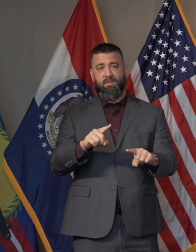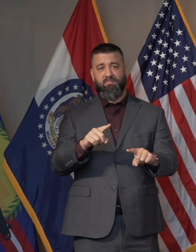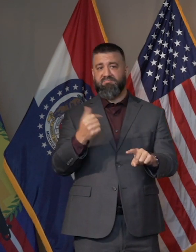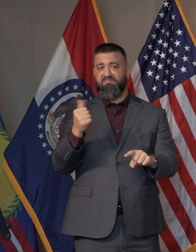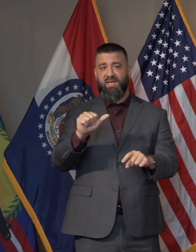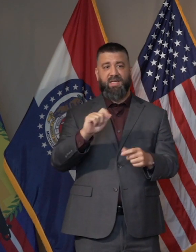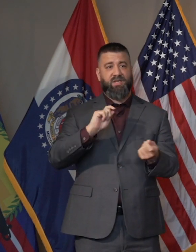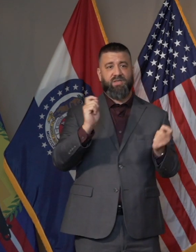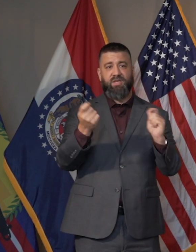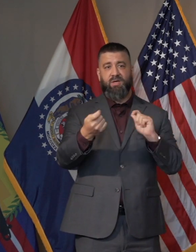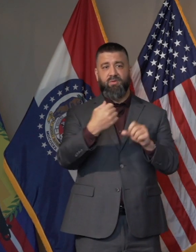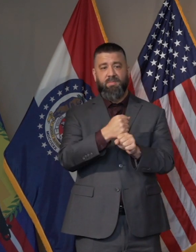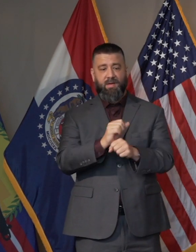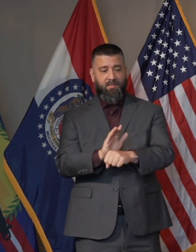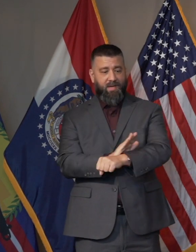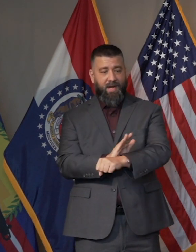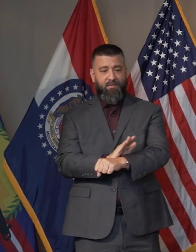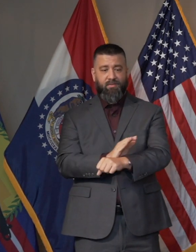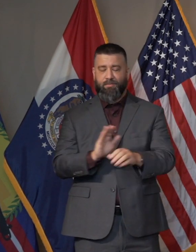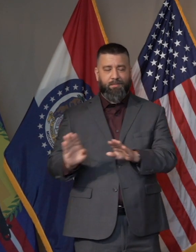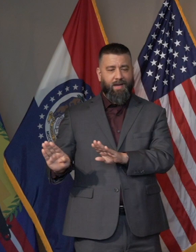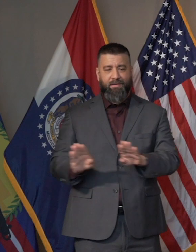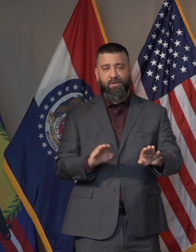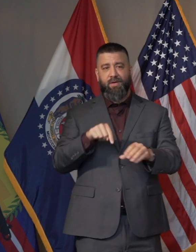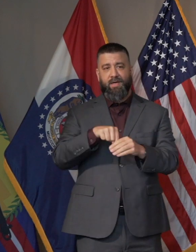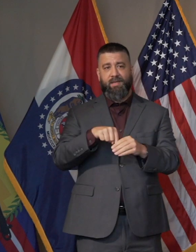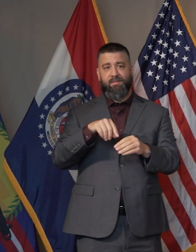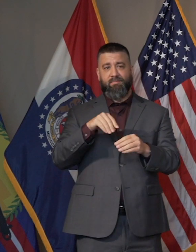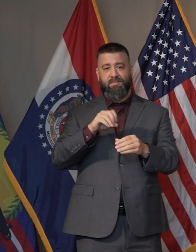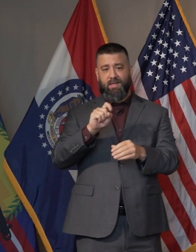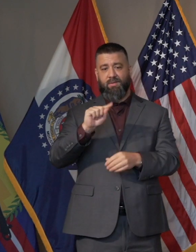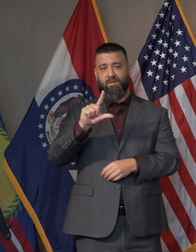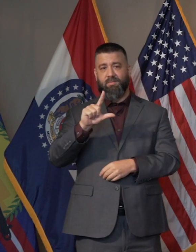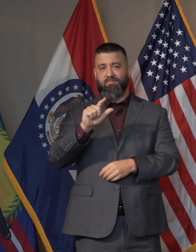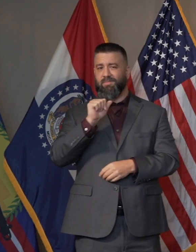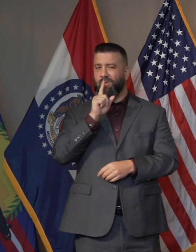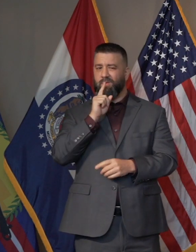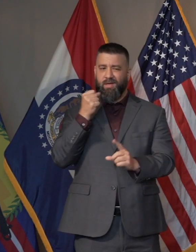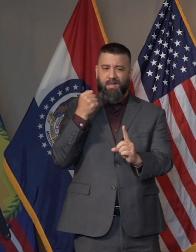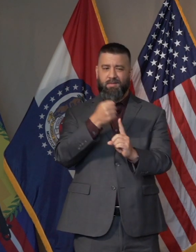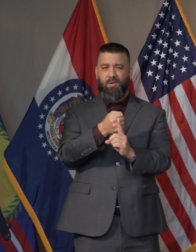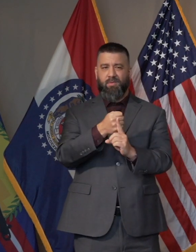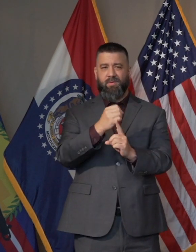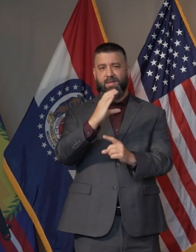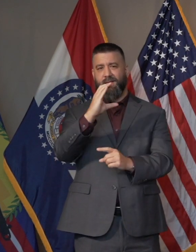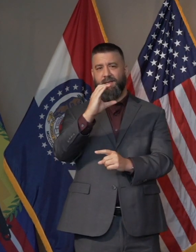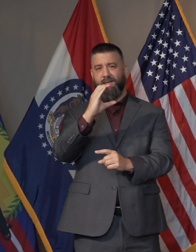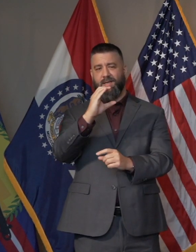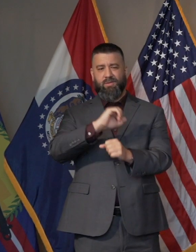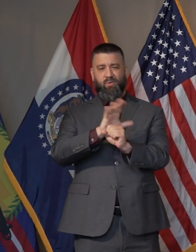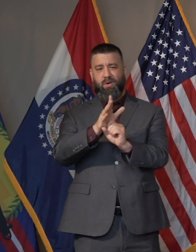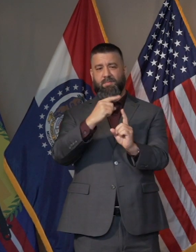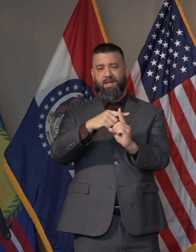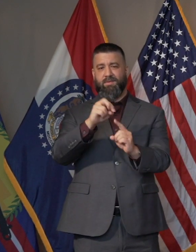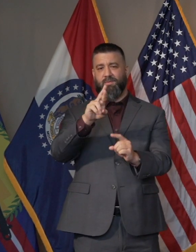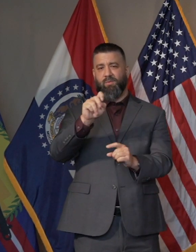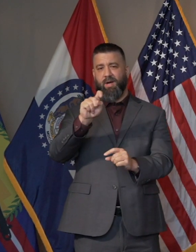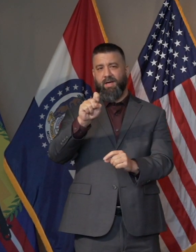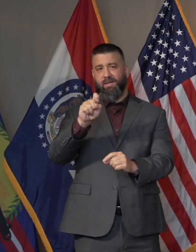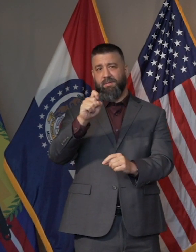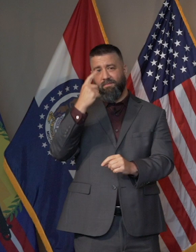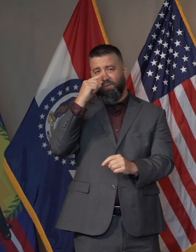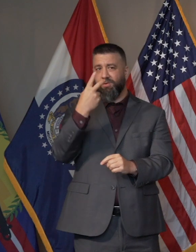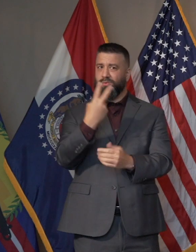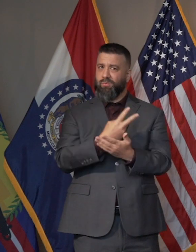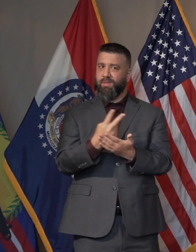any change we make in behavior in our community doesn't really impact the case rate for about 2 weeks at